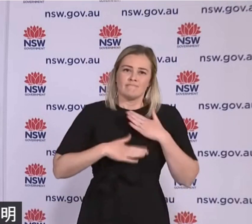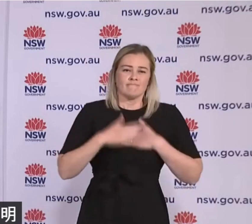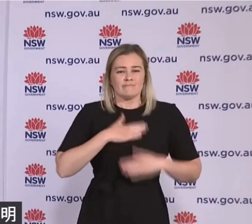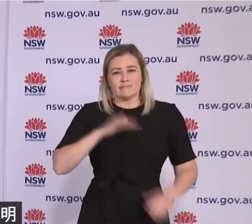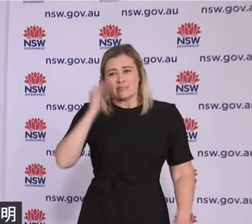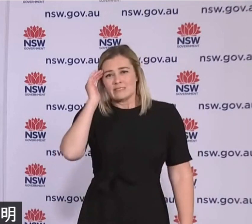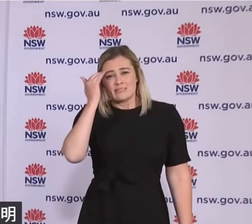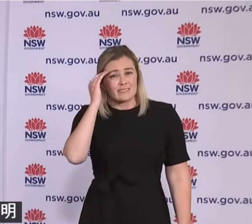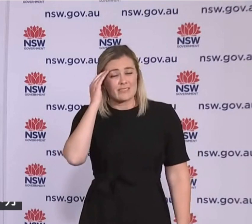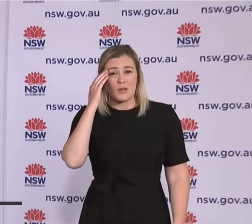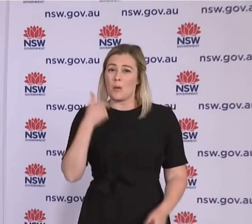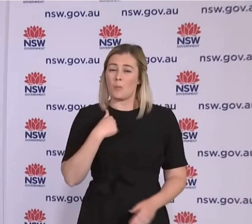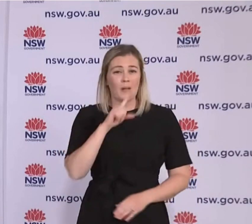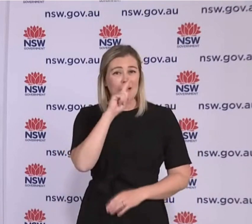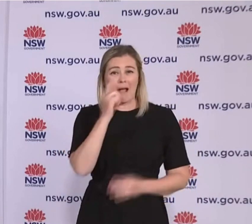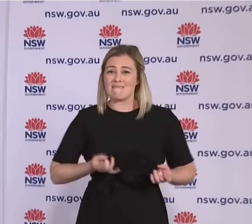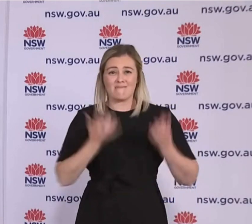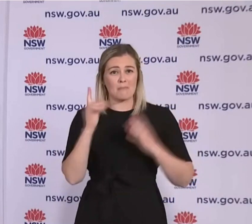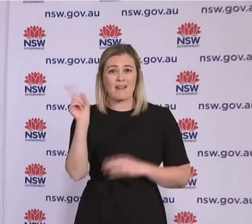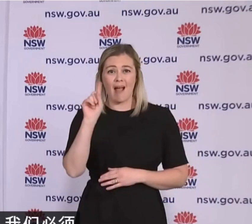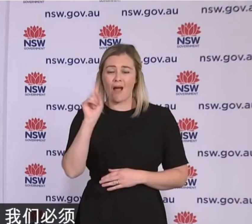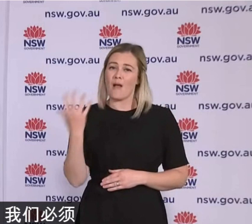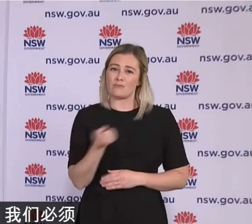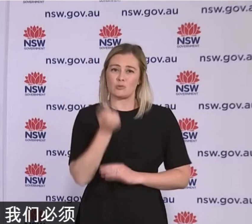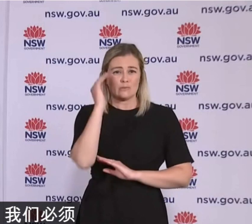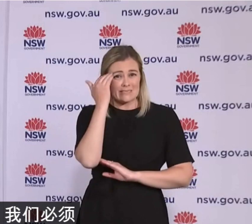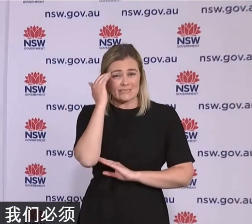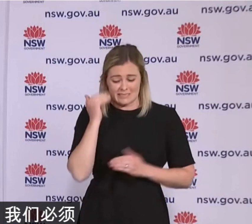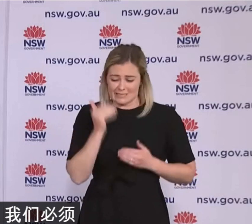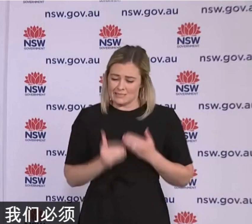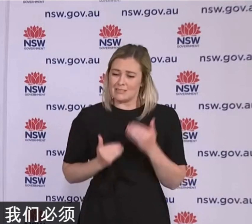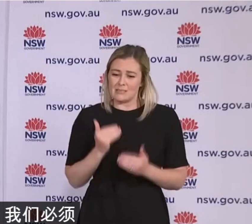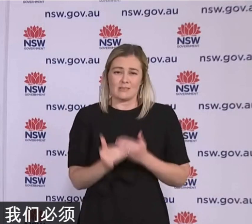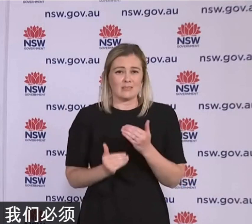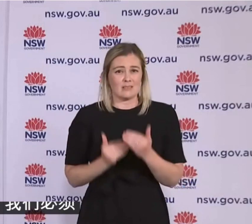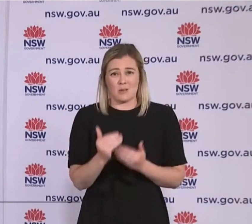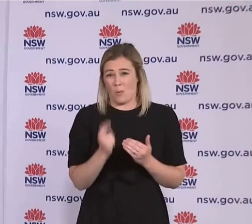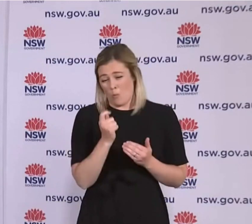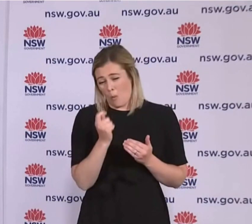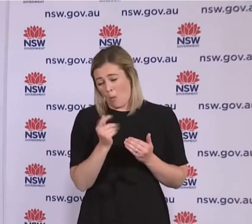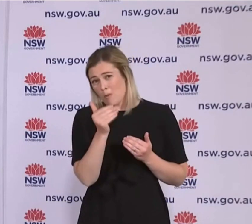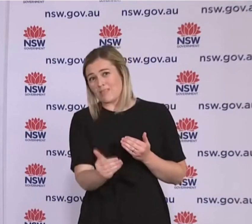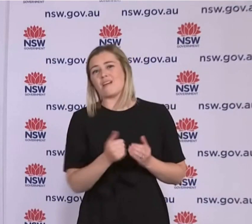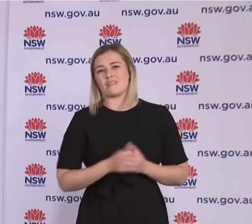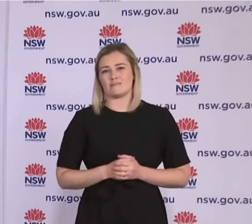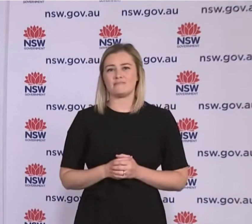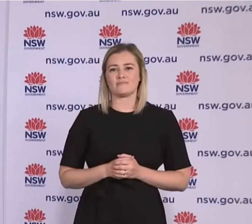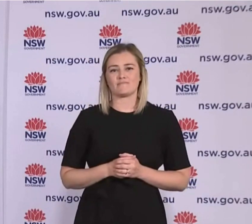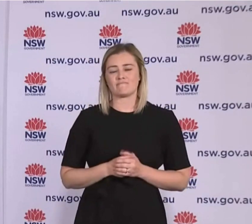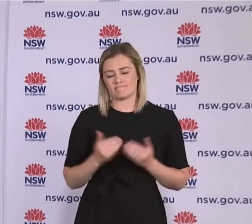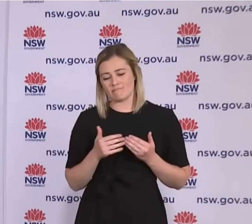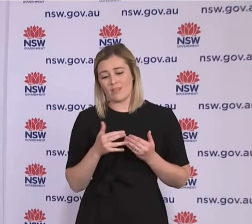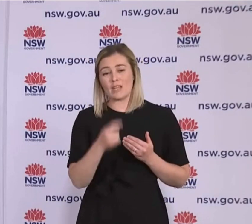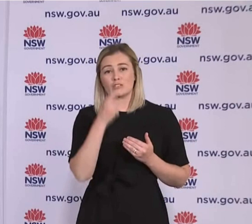and all of us can't give up and get too complacent at the last hurdle. We have to stay with the program for the next few weeks, make sure